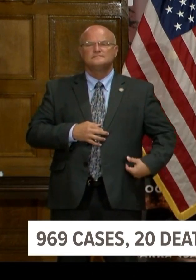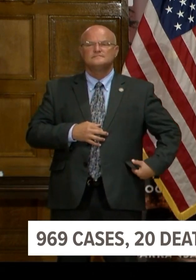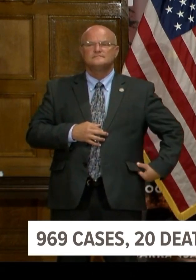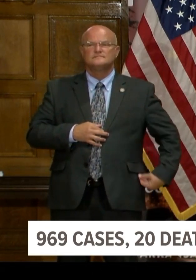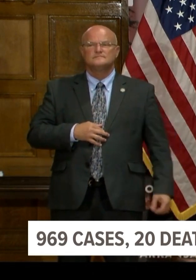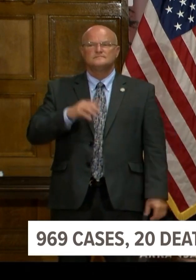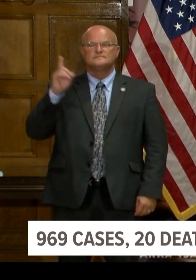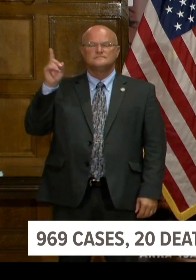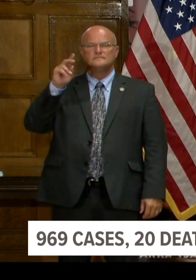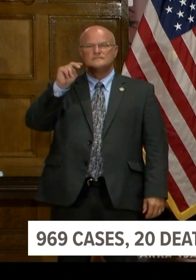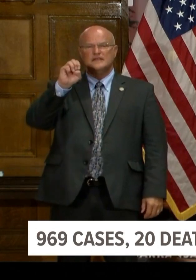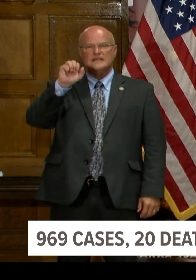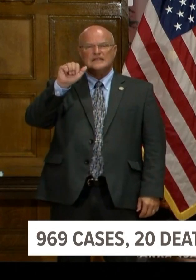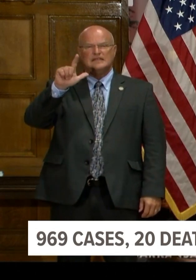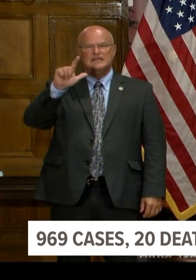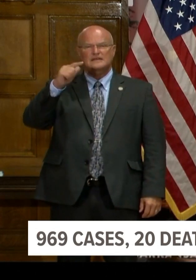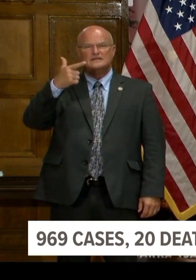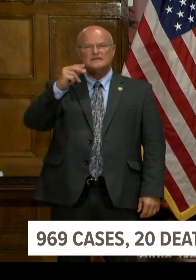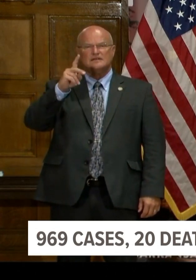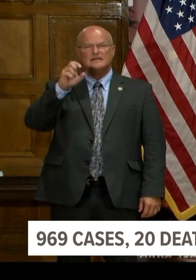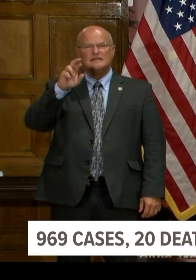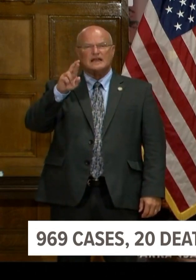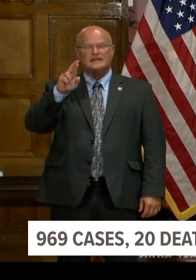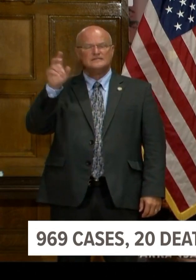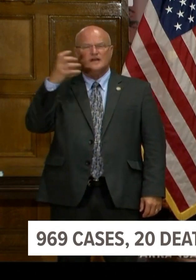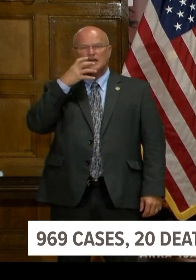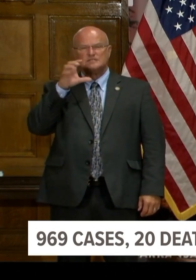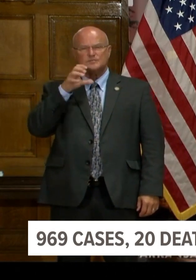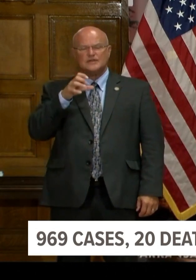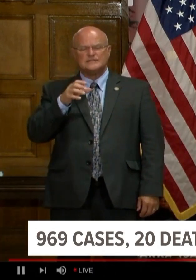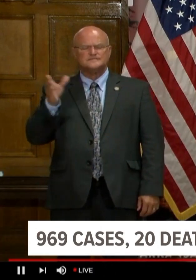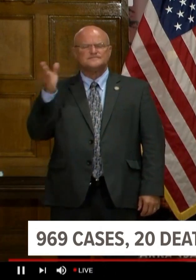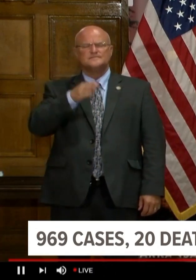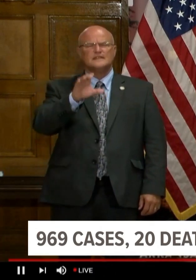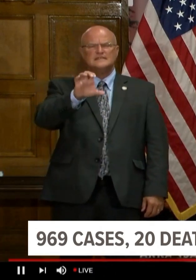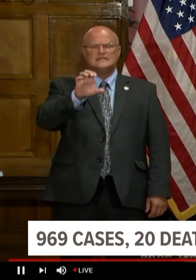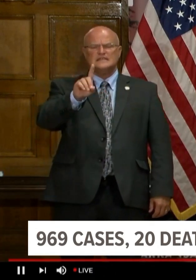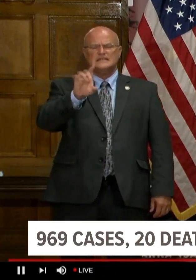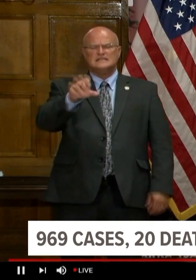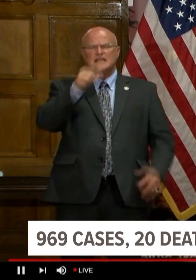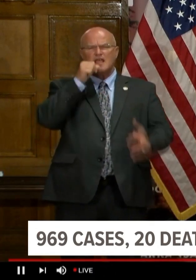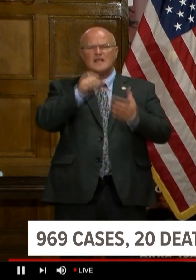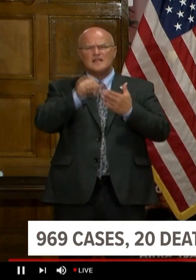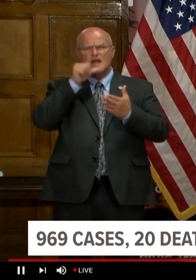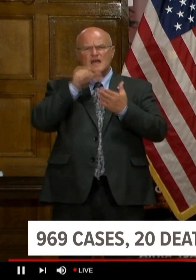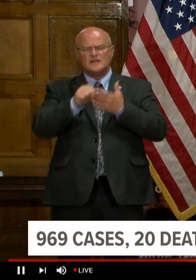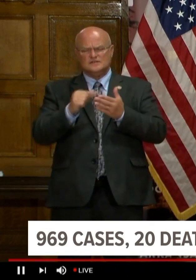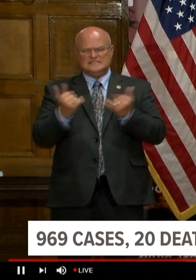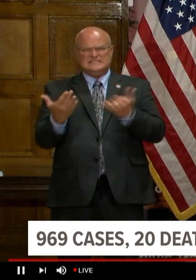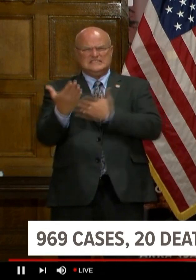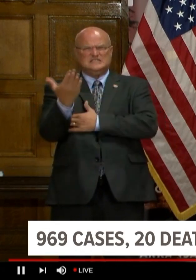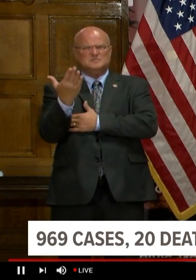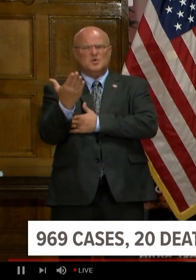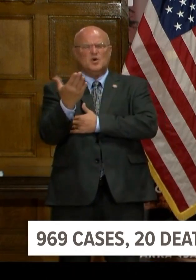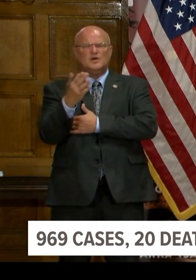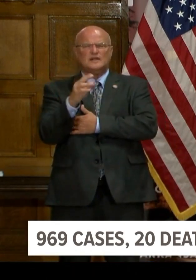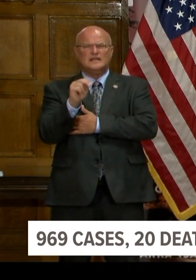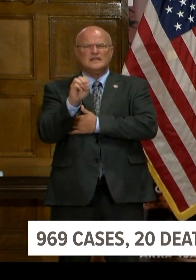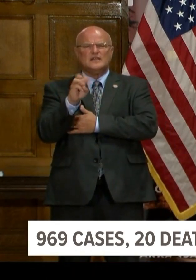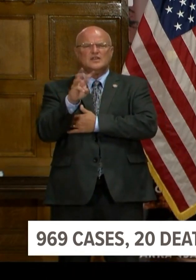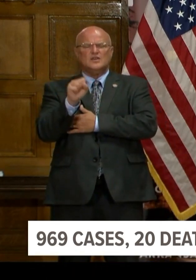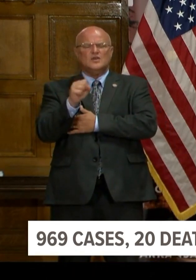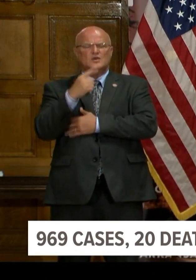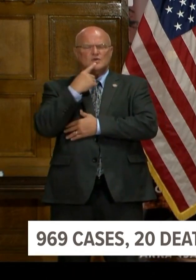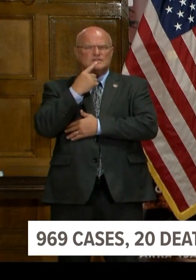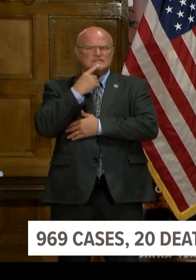Hi, Governor. It's Neil Gladner in Hot Springs. Back on the CDC letter, in some news coverage this morning, some governors have talked about